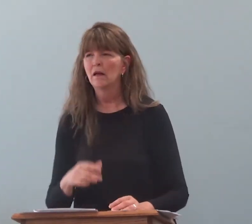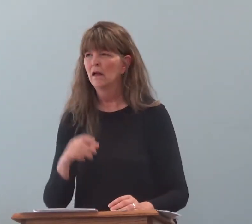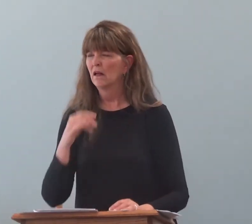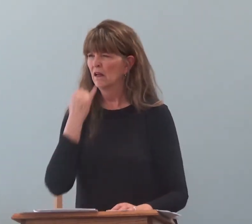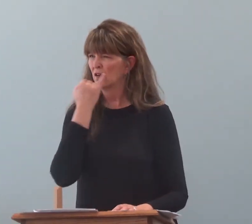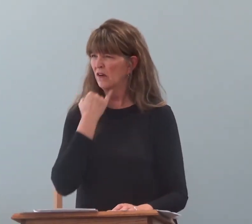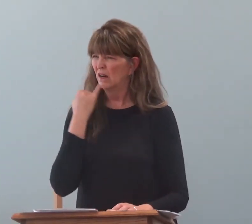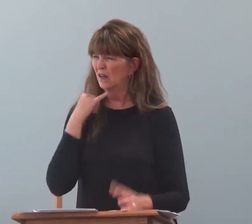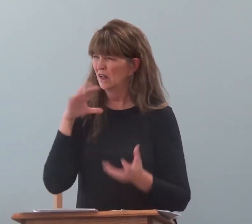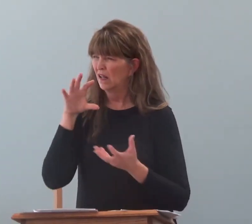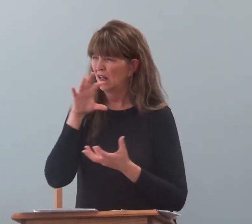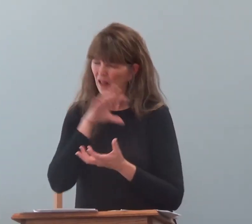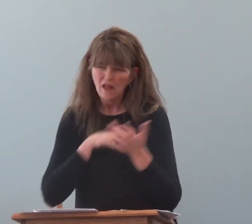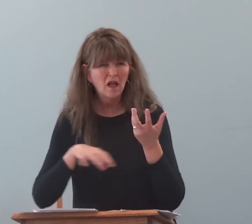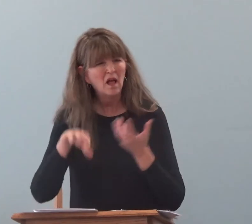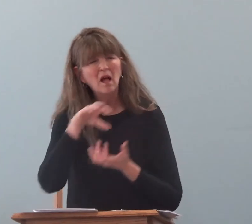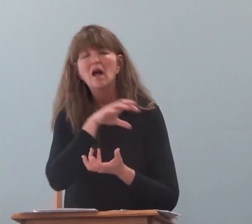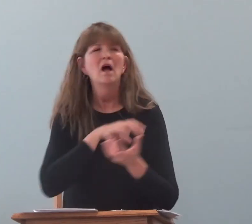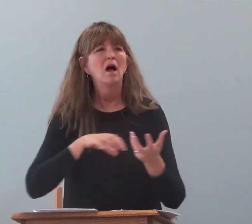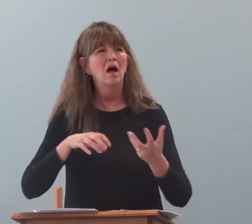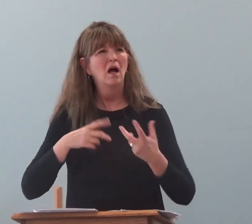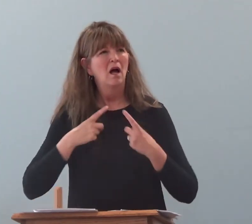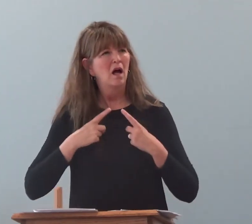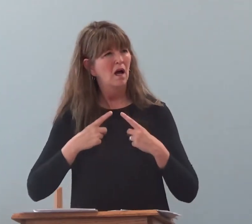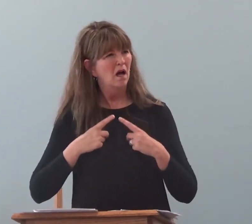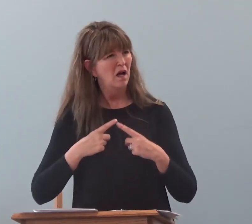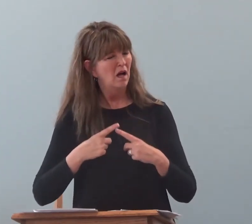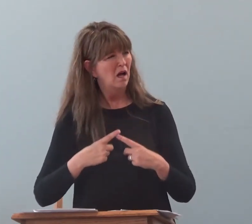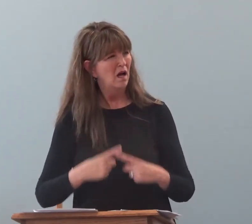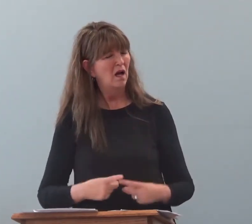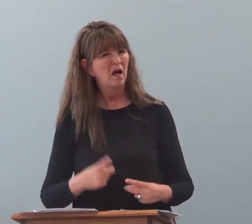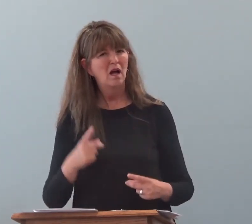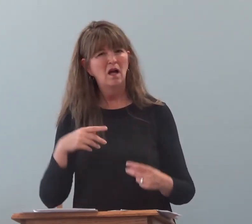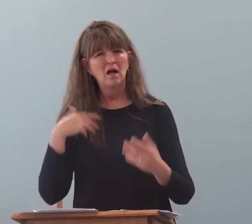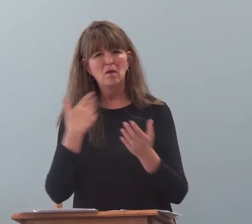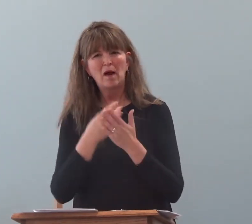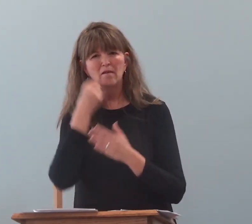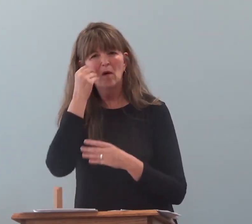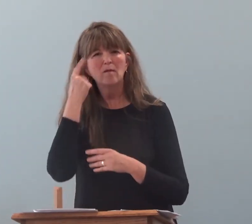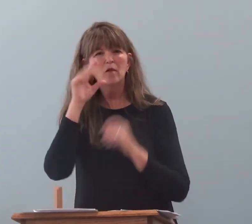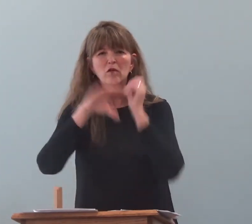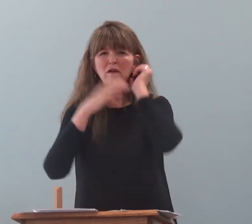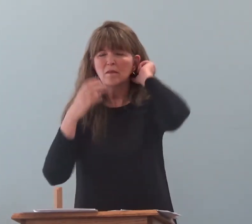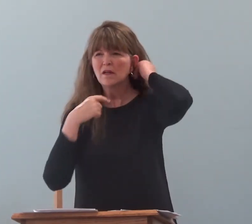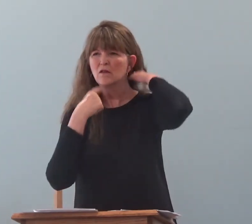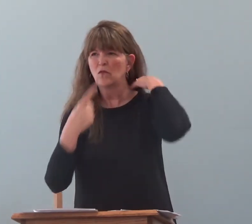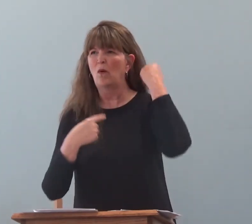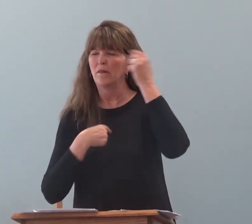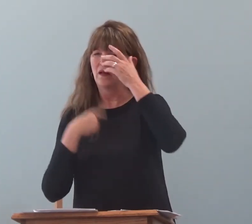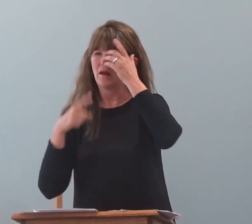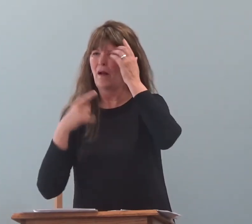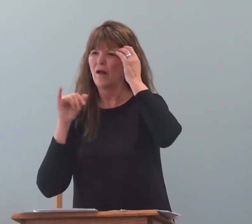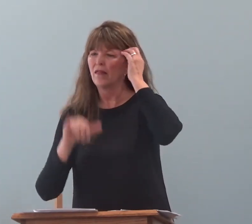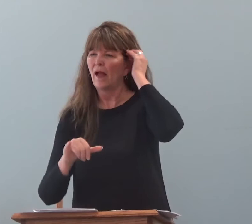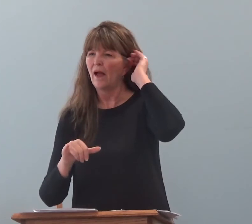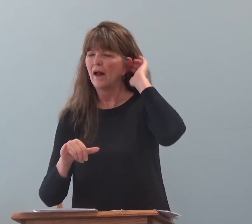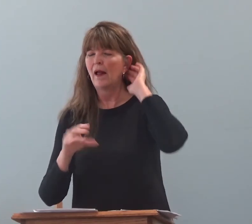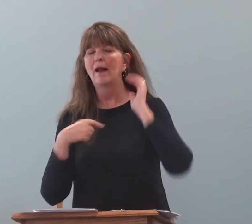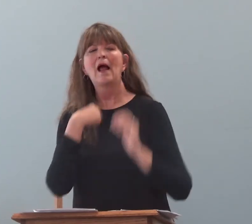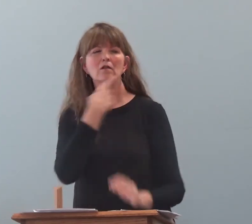they know it's supposed to be a male preacher, but they probably couldn't find one. And that really confused Jacob, and he was really upset. And he got home and